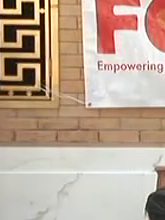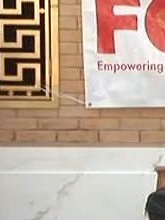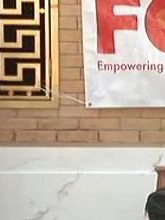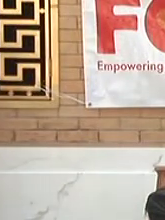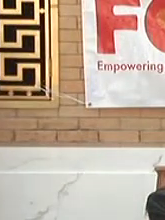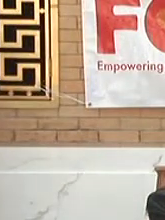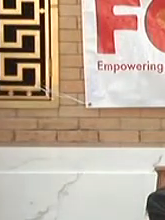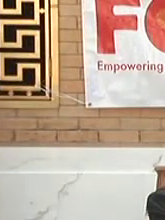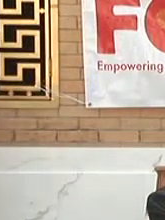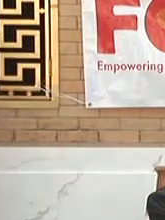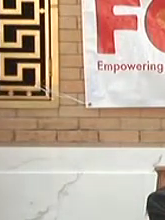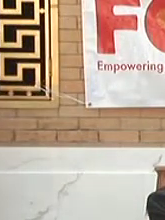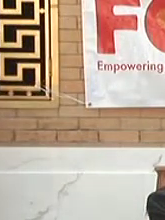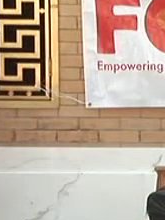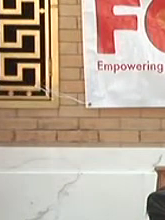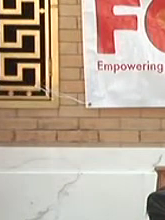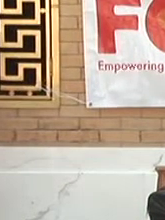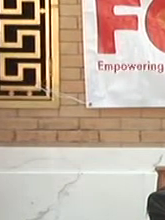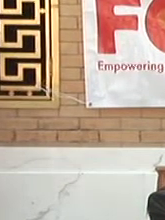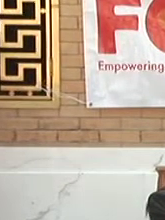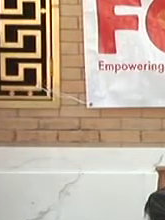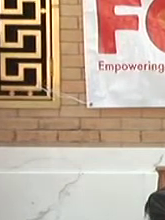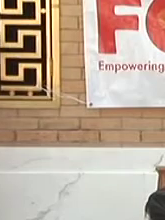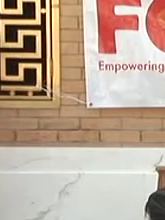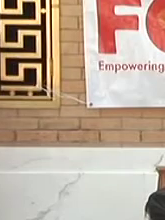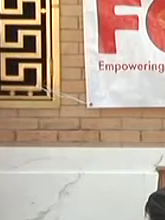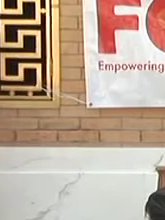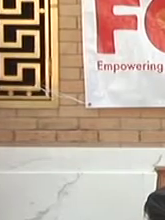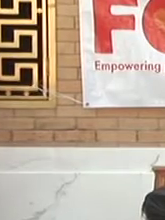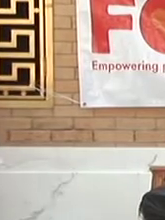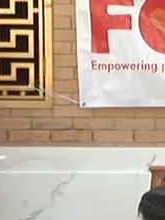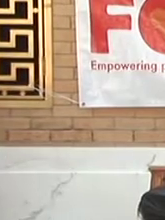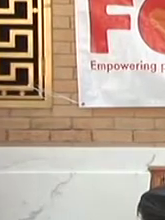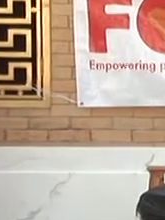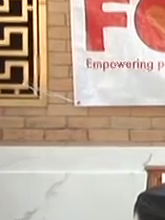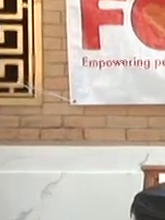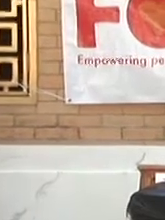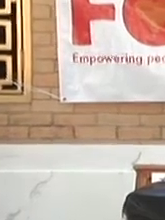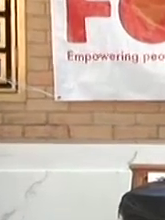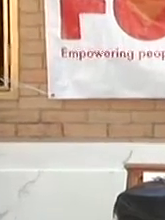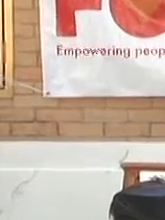I am a self-advocate, and I